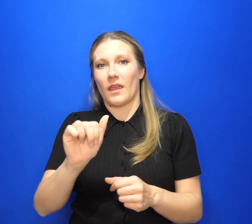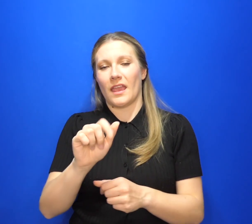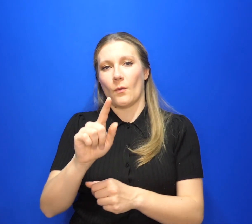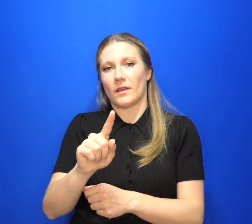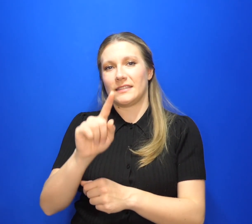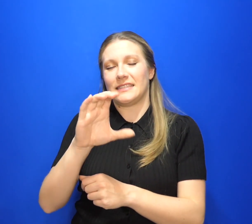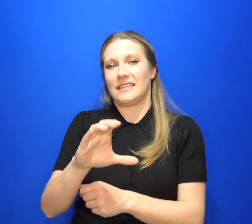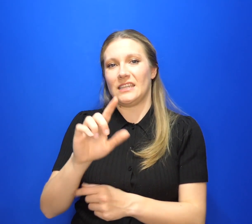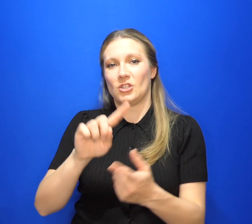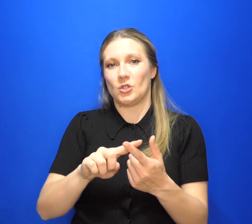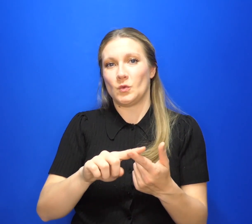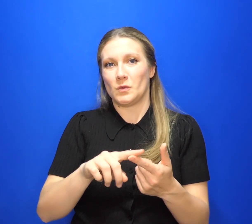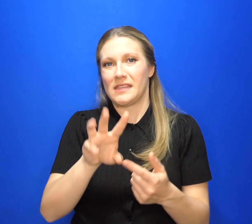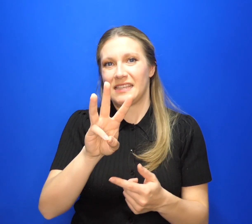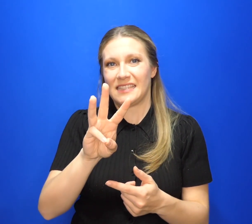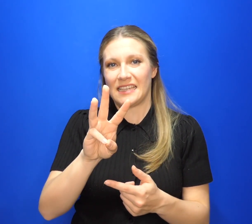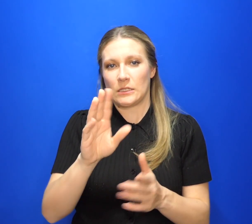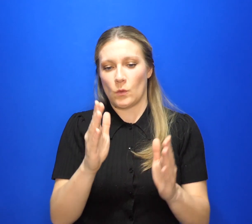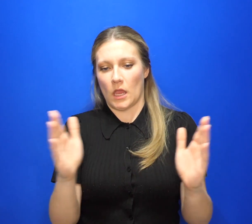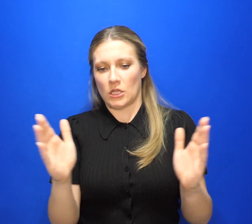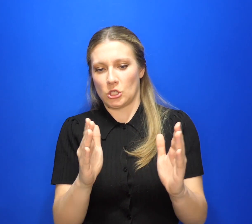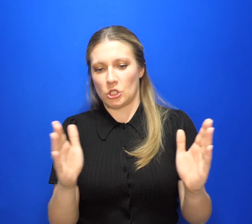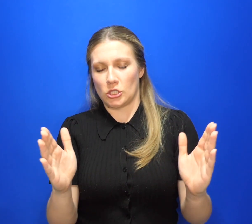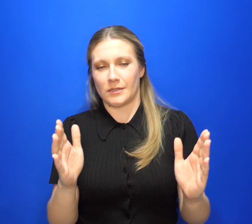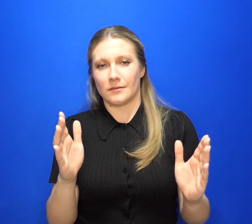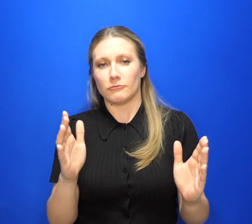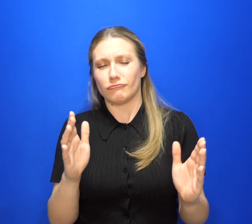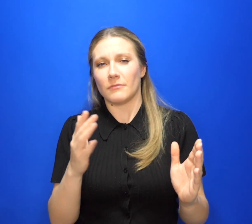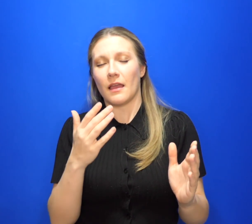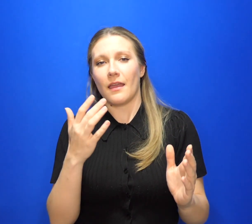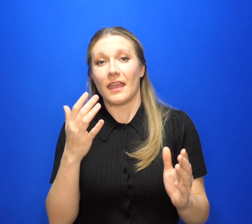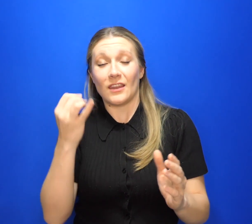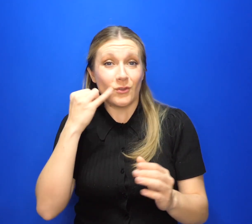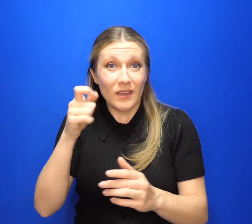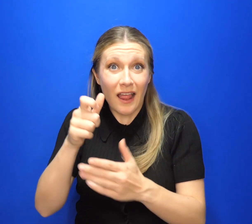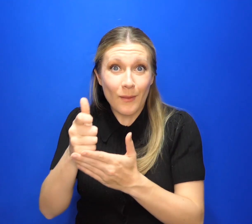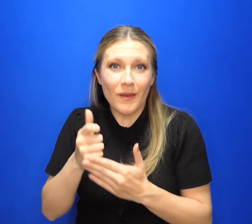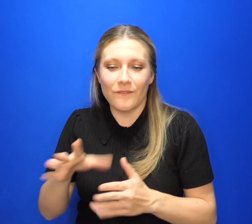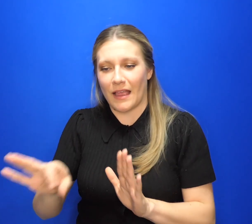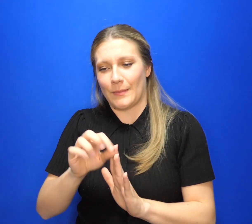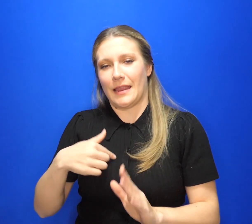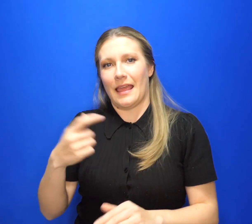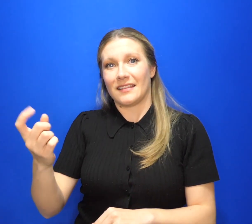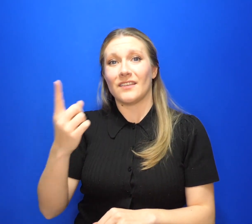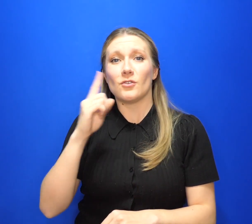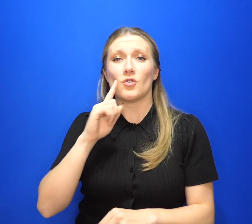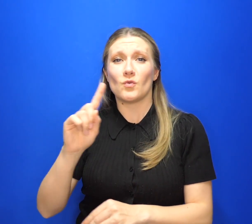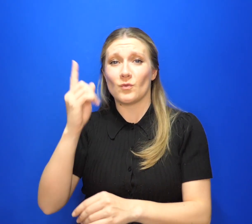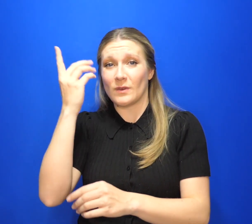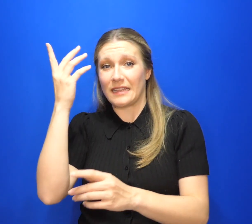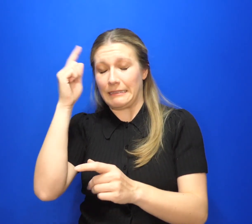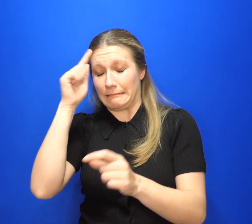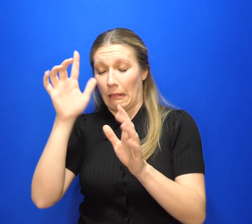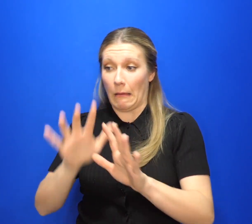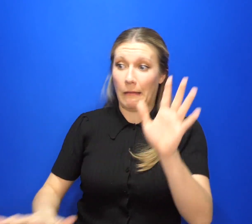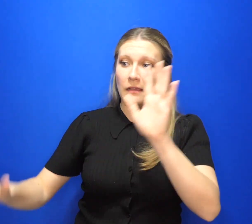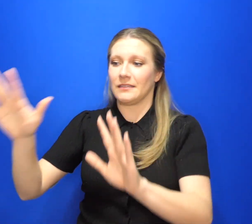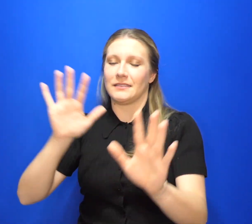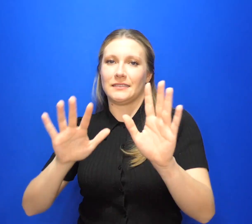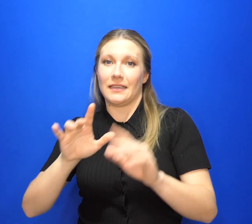I will absolutely ask. And if you're really, really lost, Jenny works at a place called Integrated Diabetes, and it's at integrateddiabetes.com. So